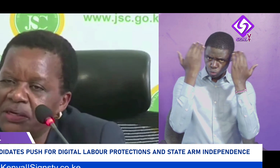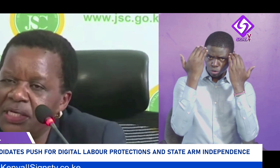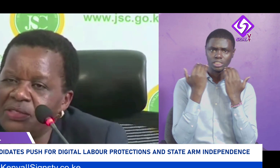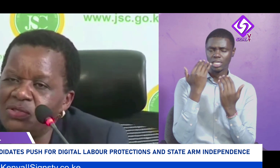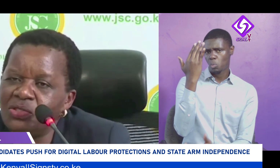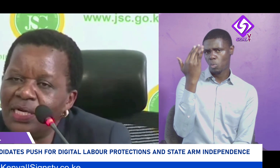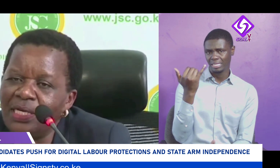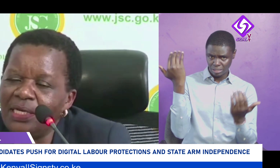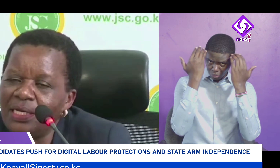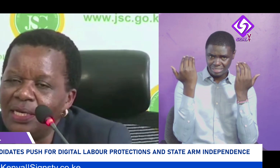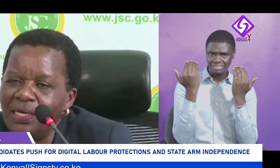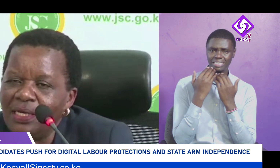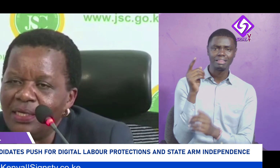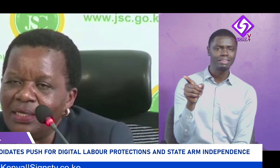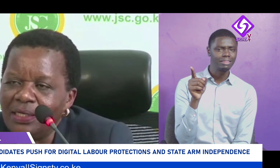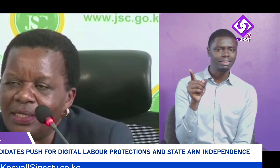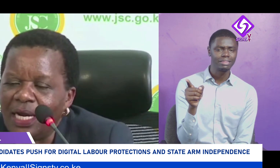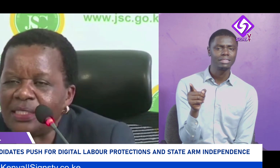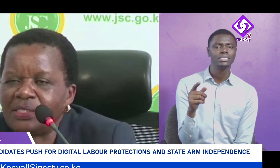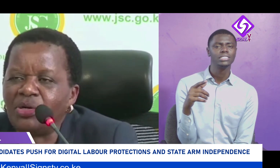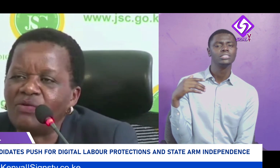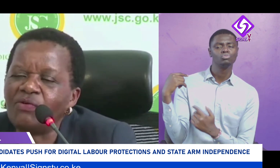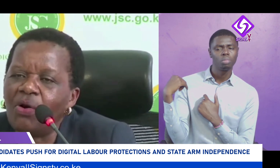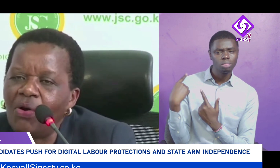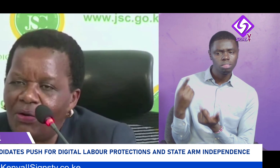is usually the last port of call,